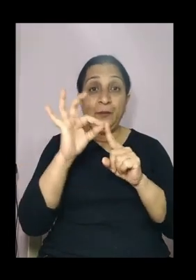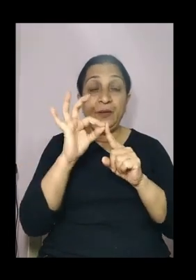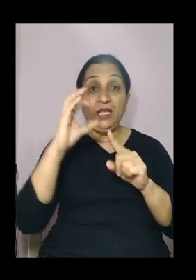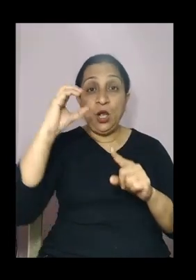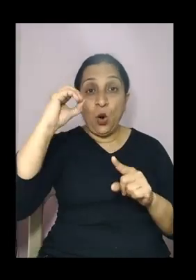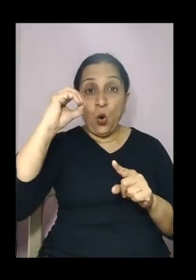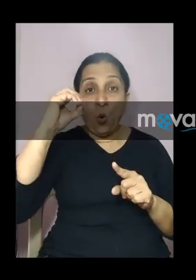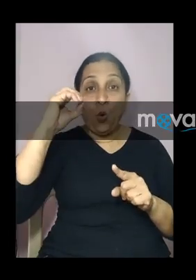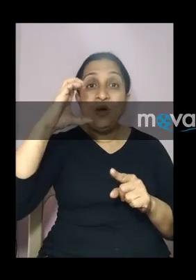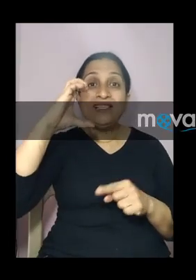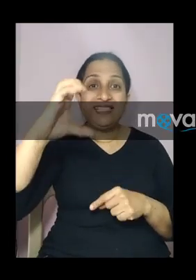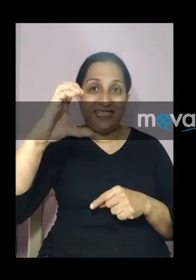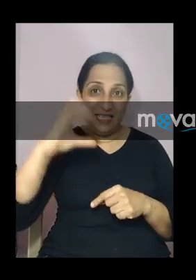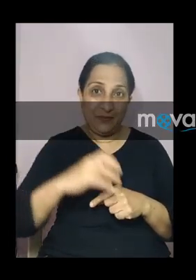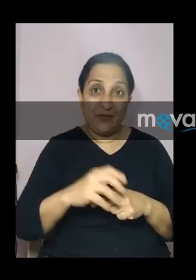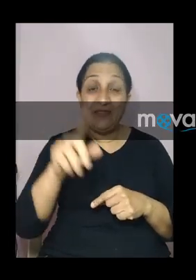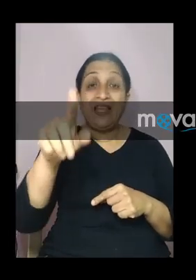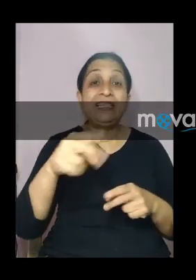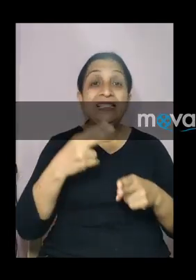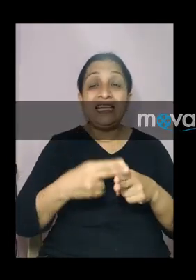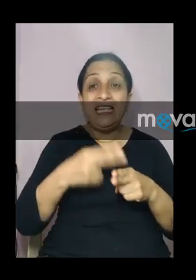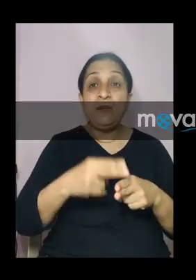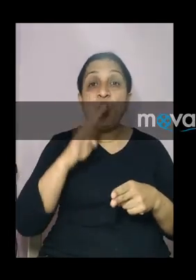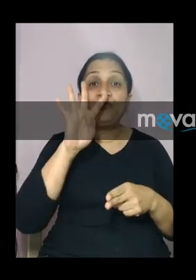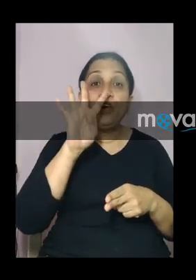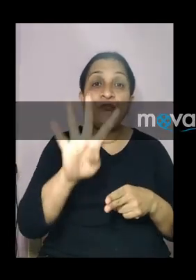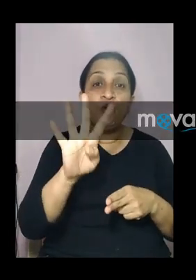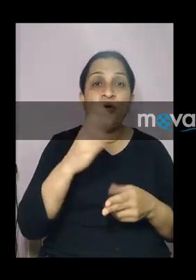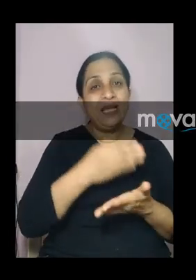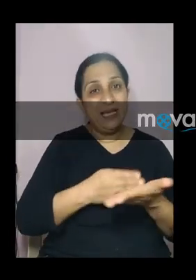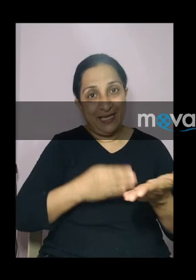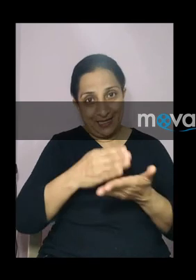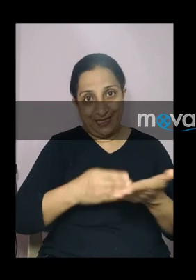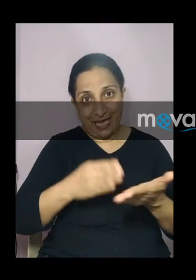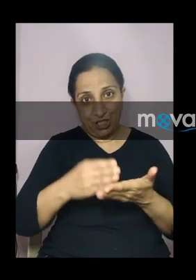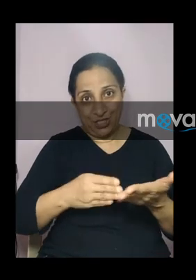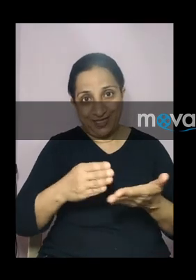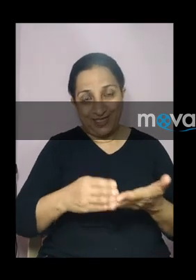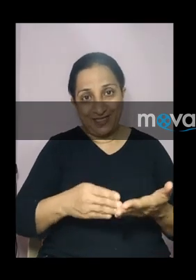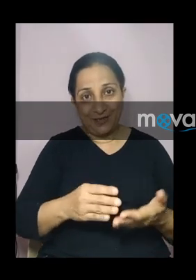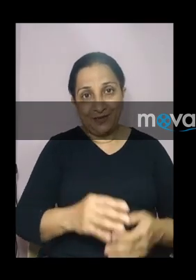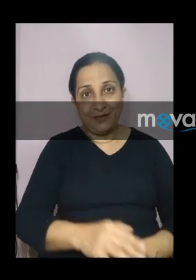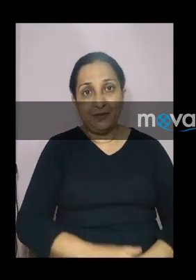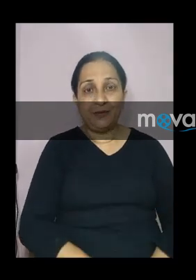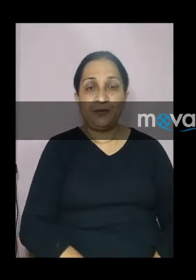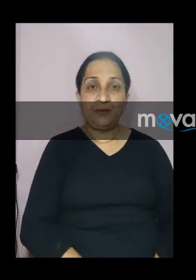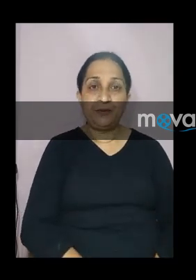APOC. That is the name of the 4 sections.